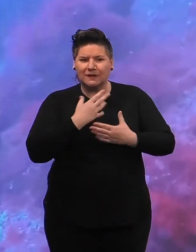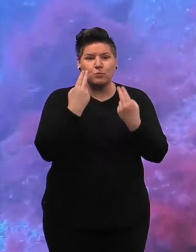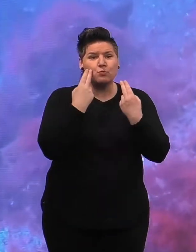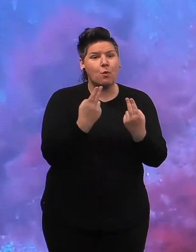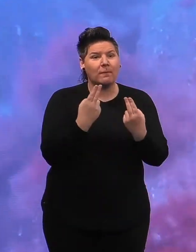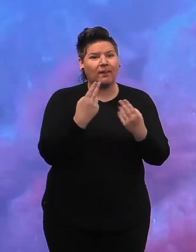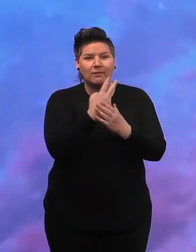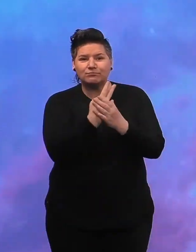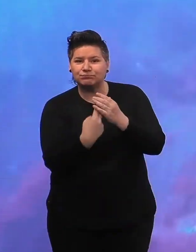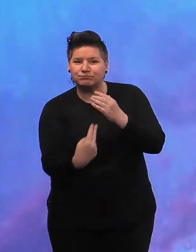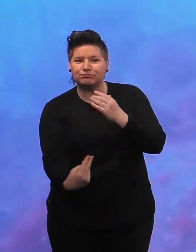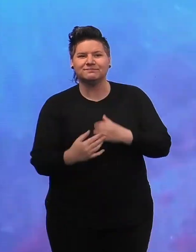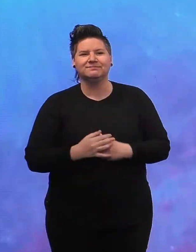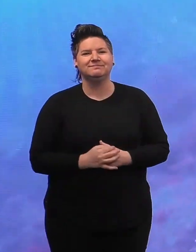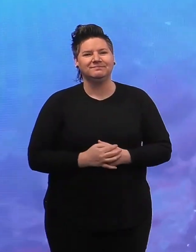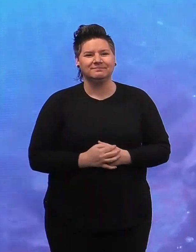underwater.